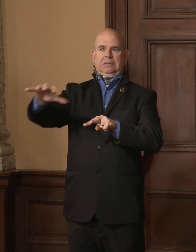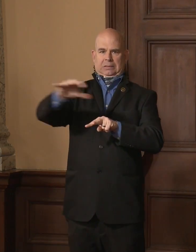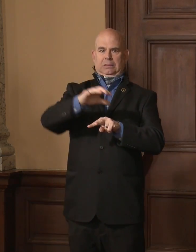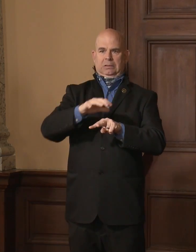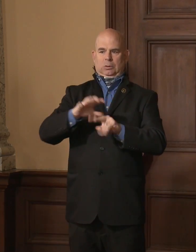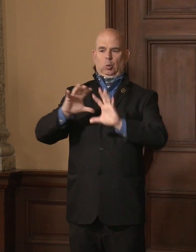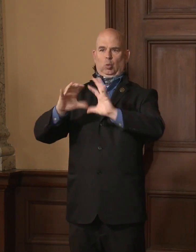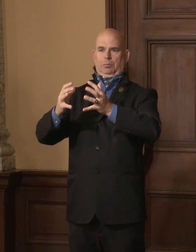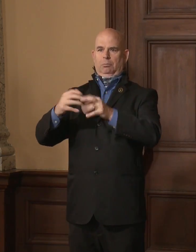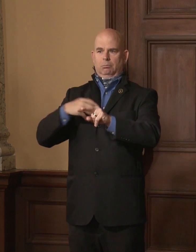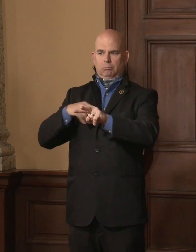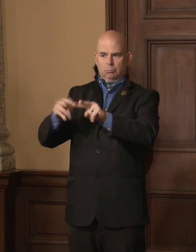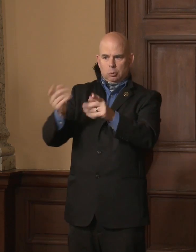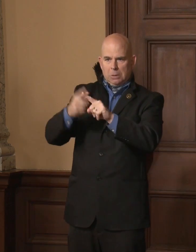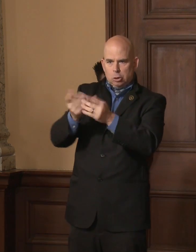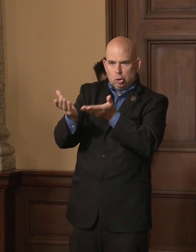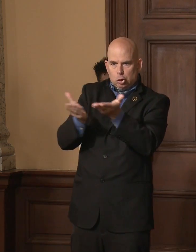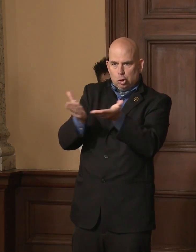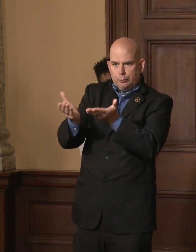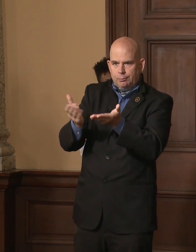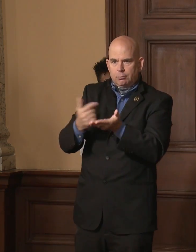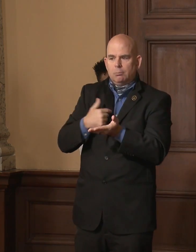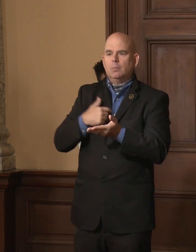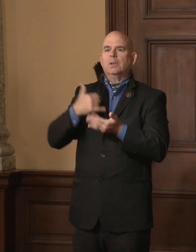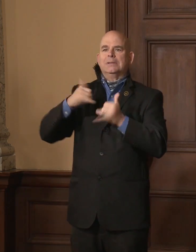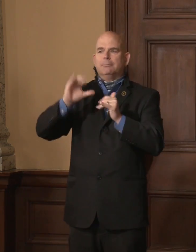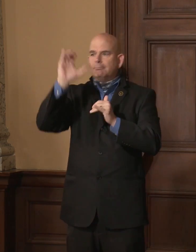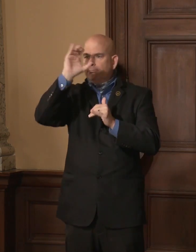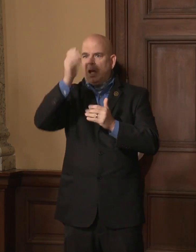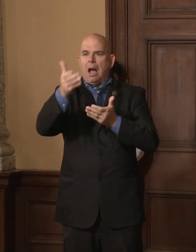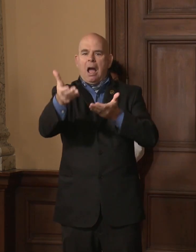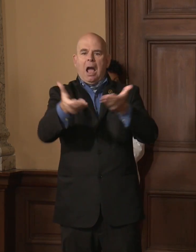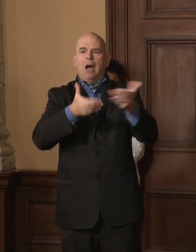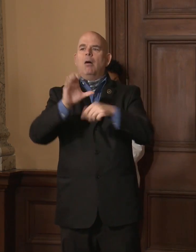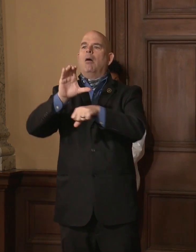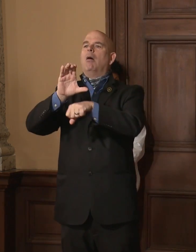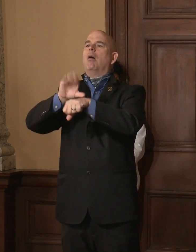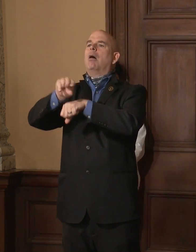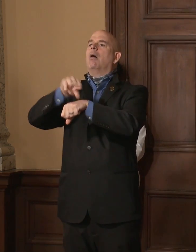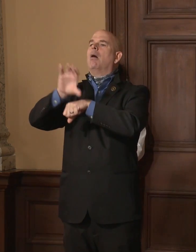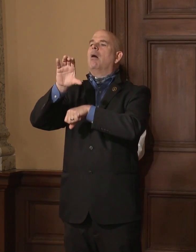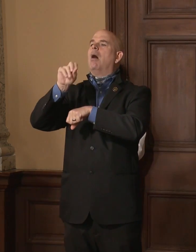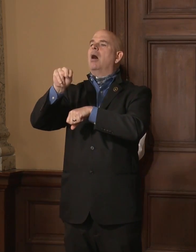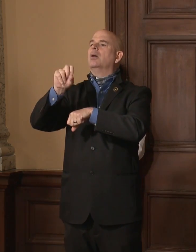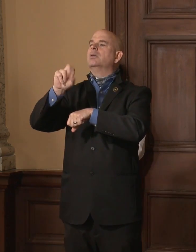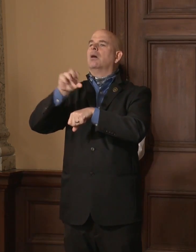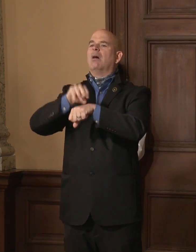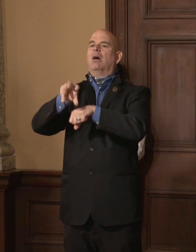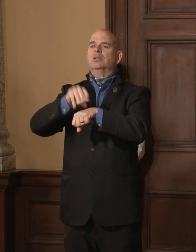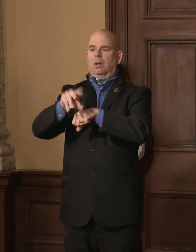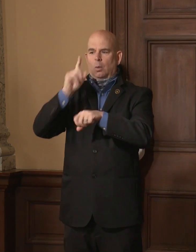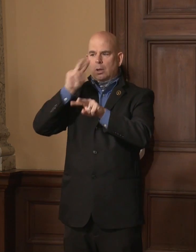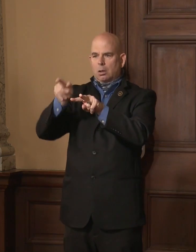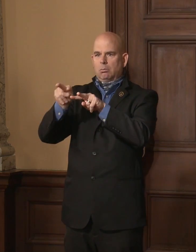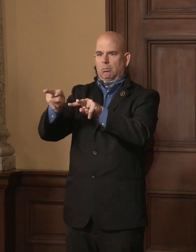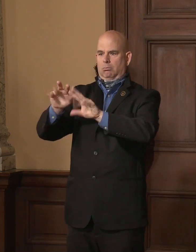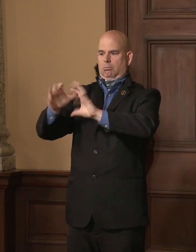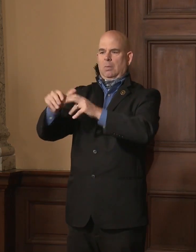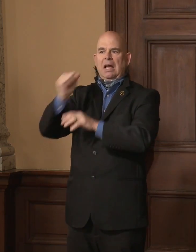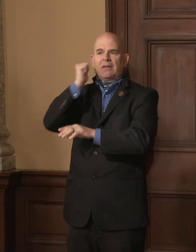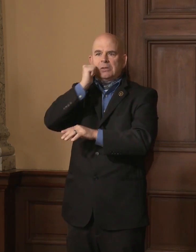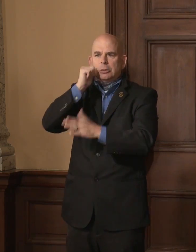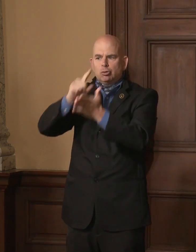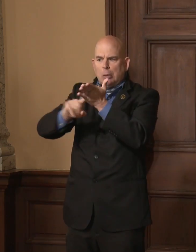subject matter expertise, who will be managing the day-to-day operations as well as doing an organizational and staff assessment and